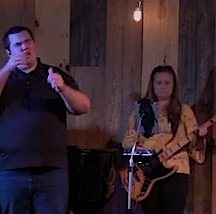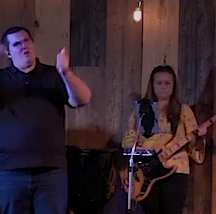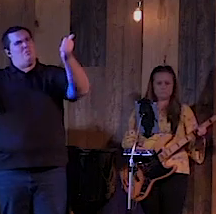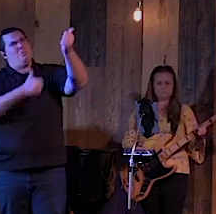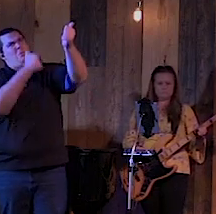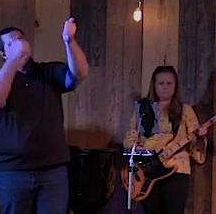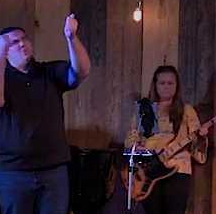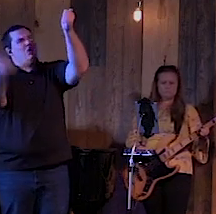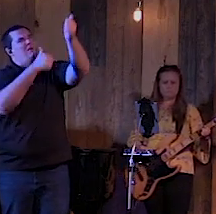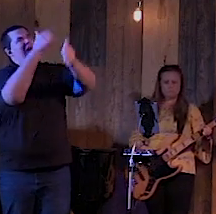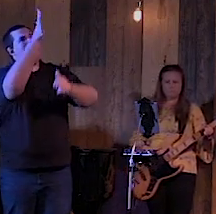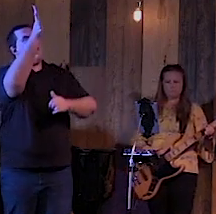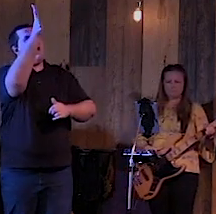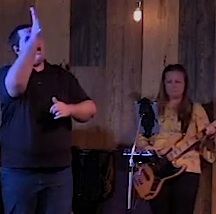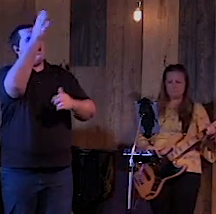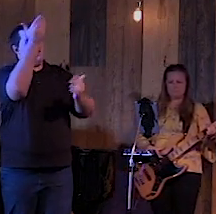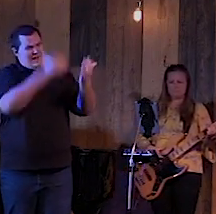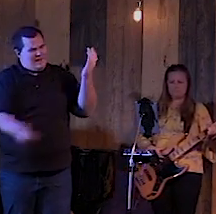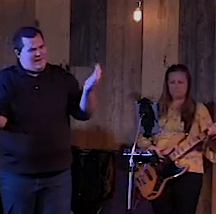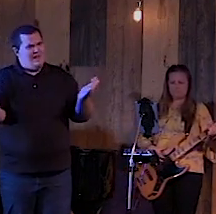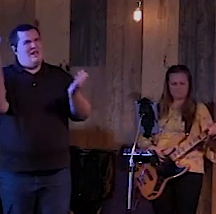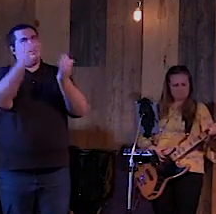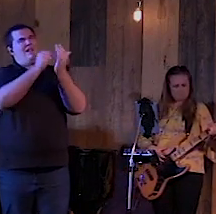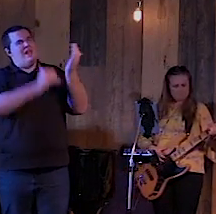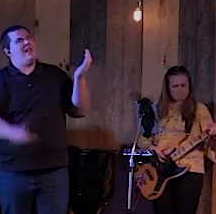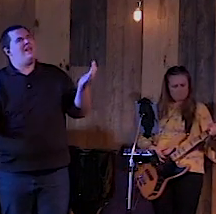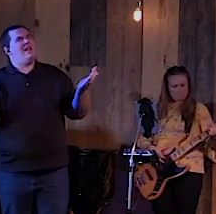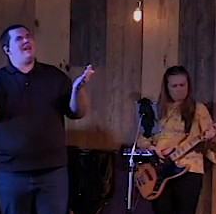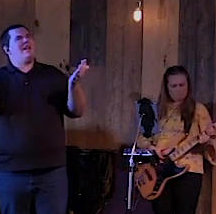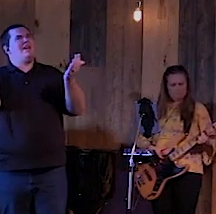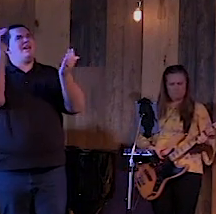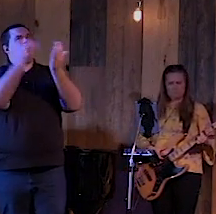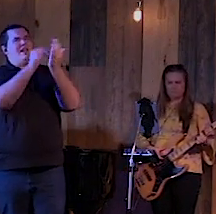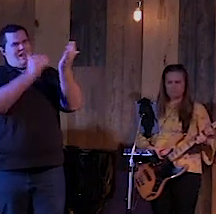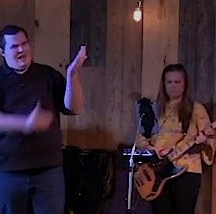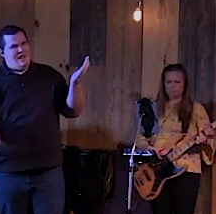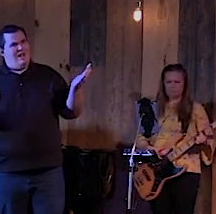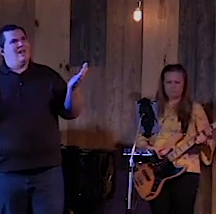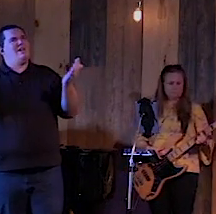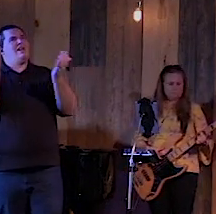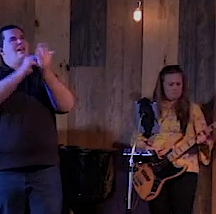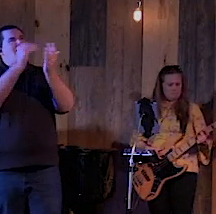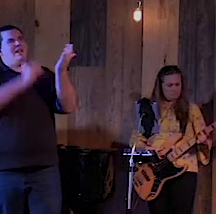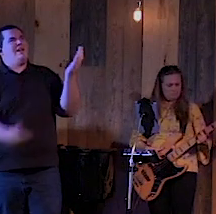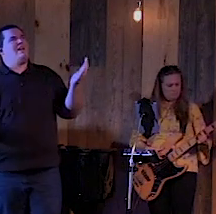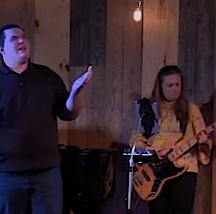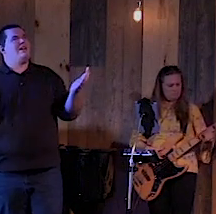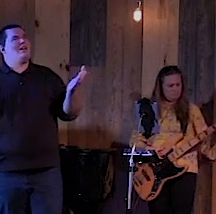So I run to the Father again and again and again.